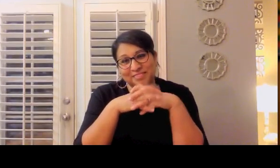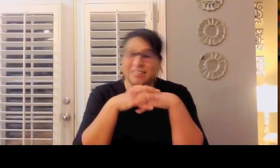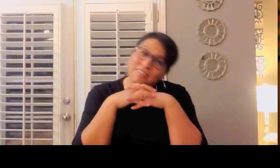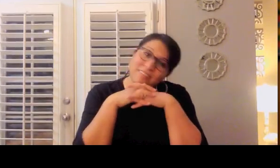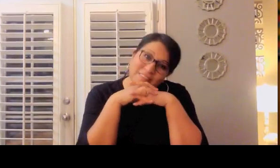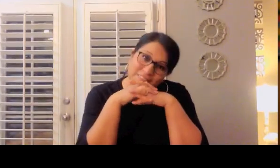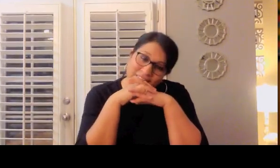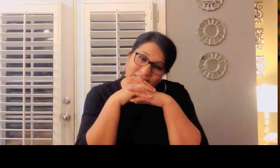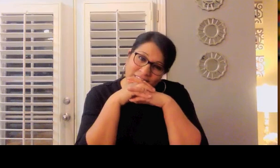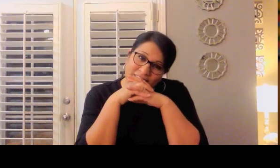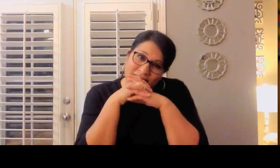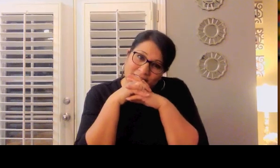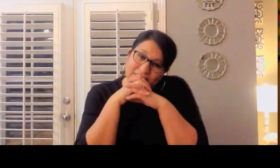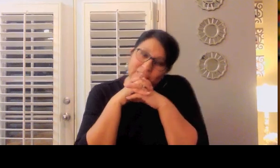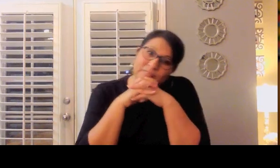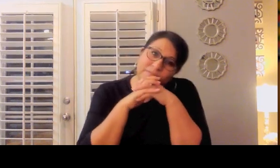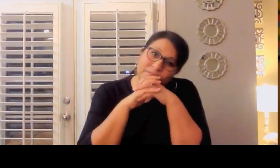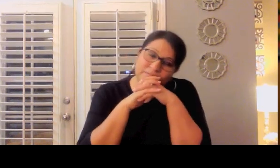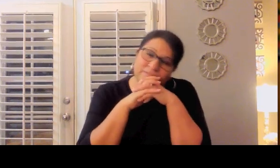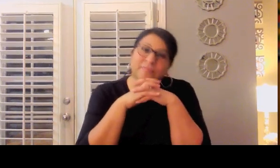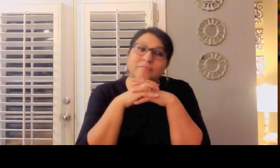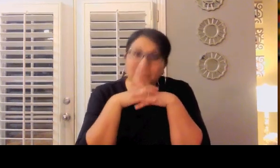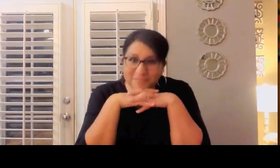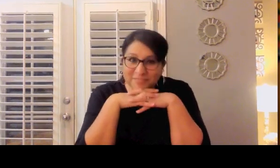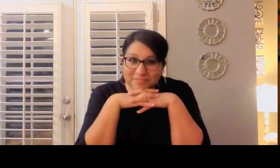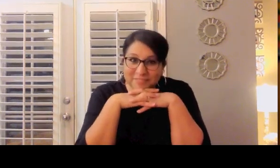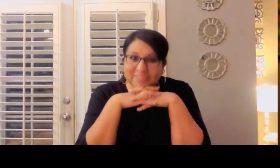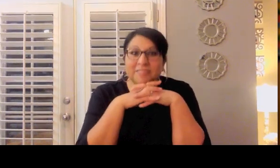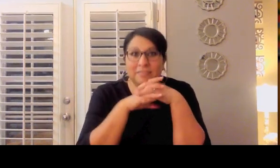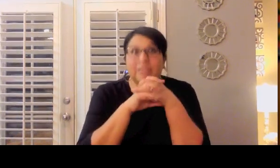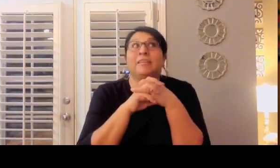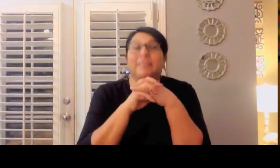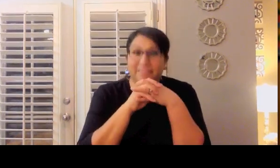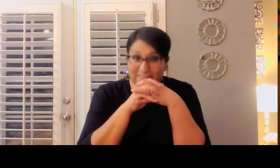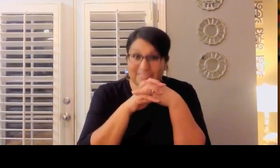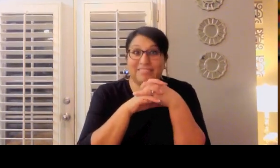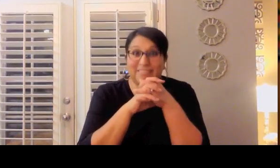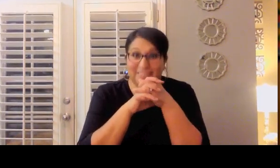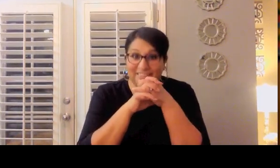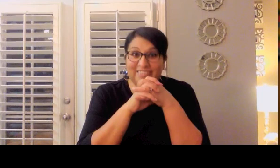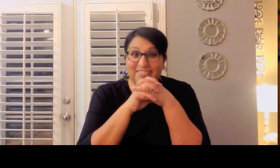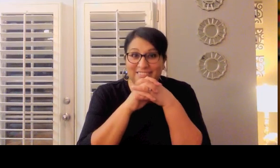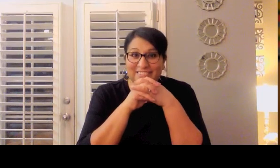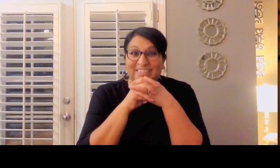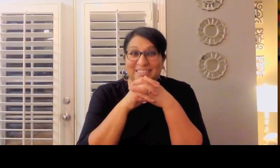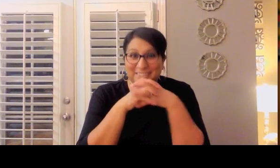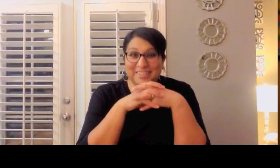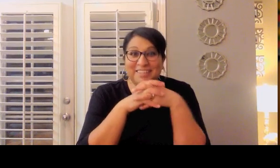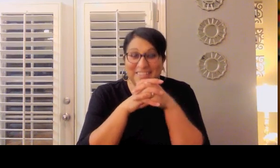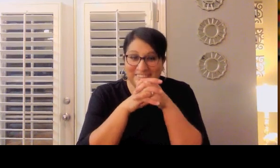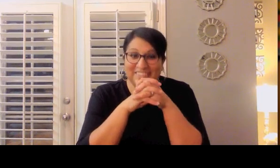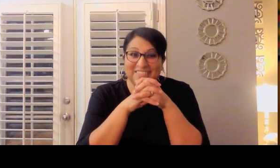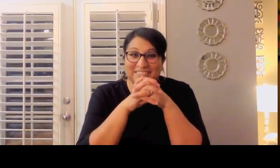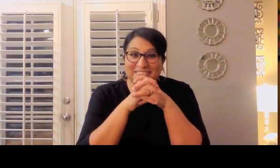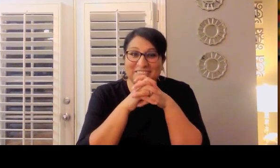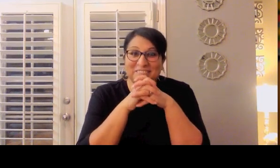again, like if you can, remember you got to put it in your order early, but if you can order some cookies, yeah, from Marisa over at Empire